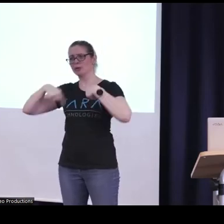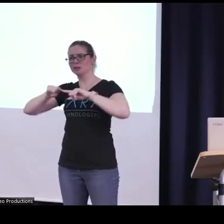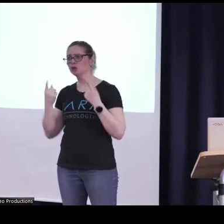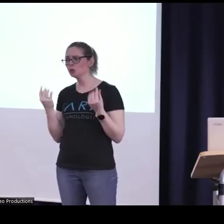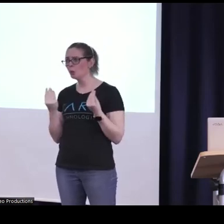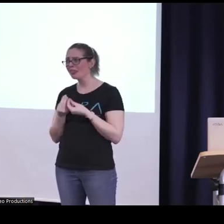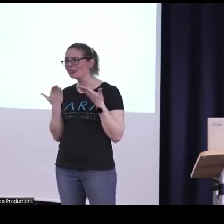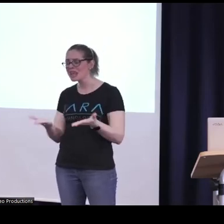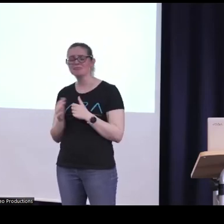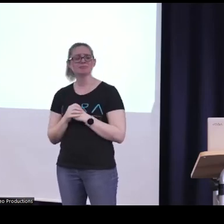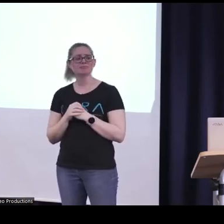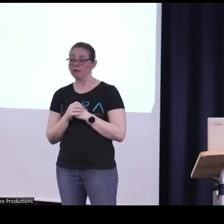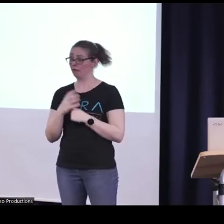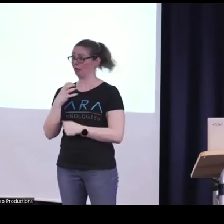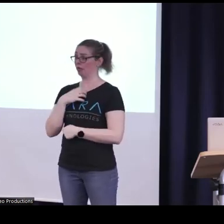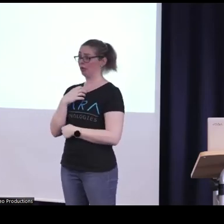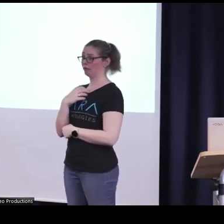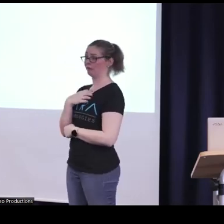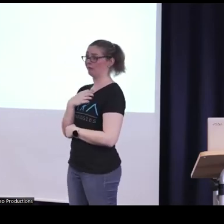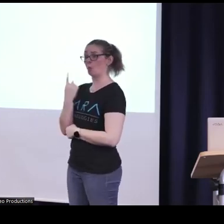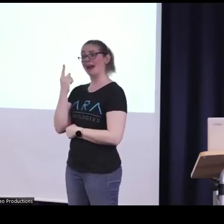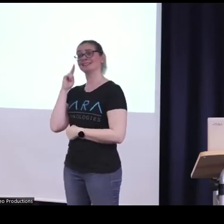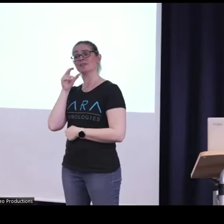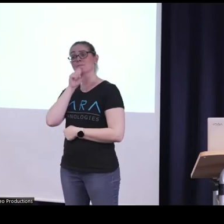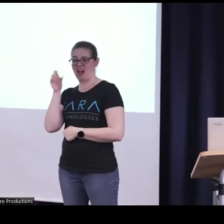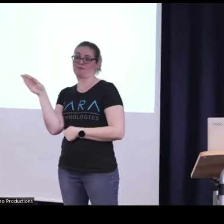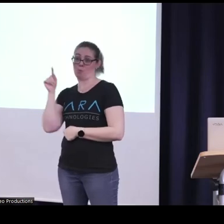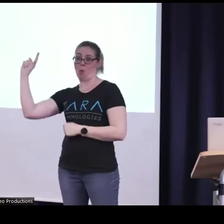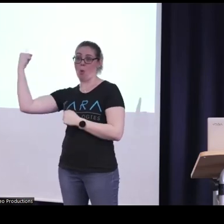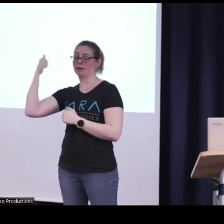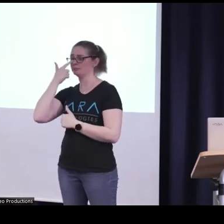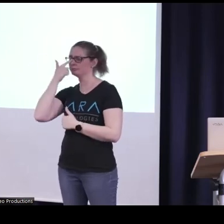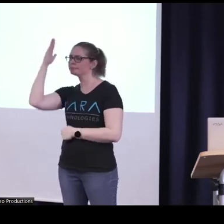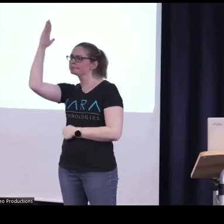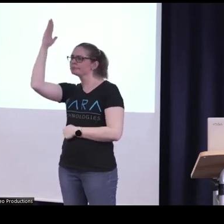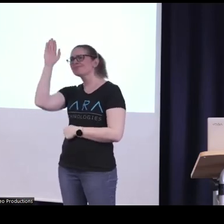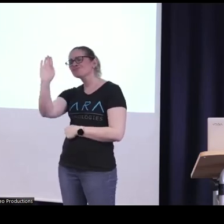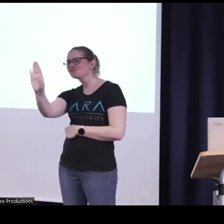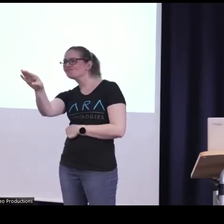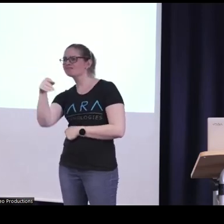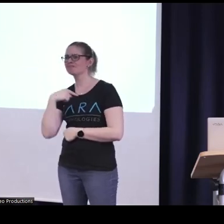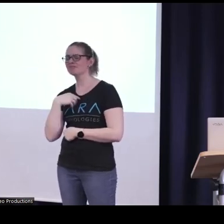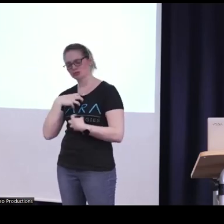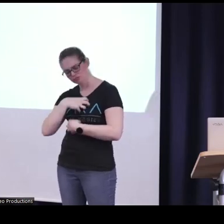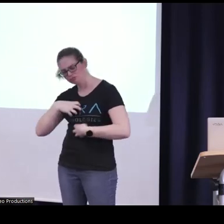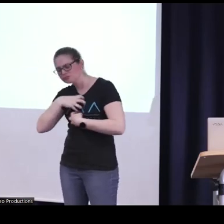marvelous technology, and what can we do with this? So a deaf man from